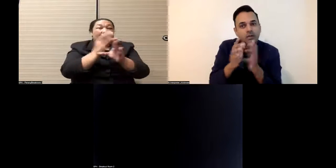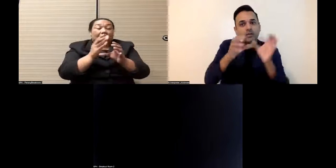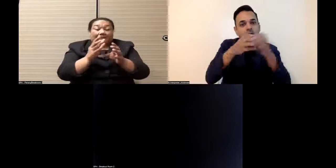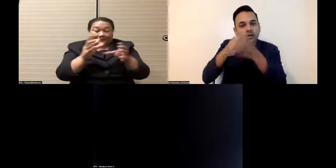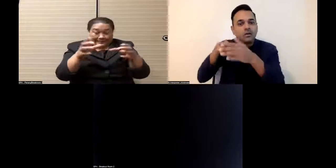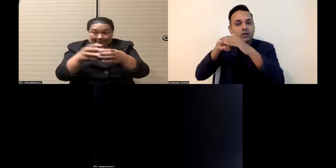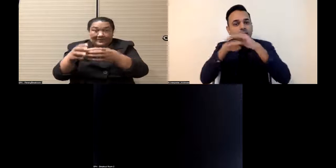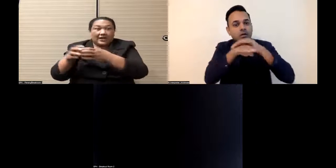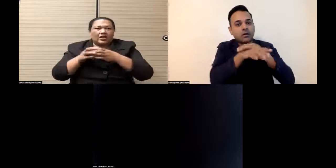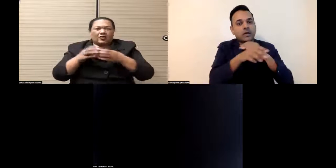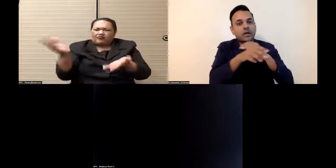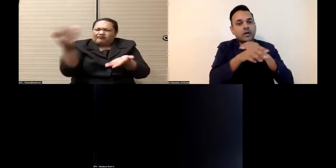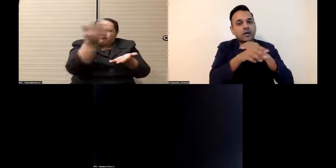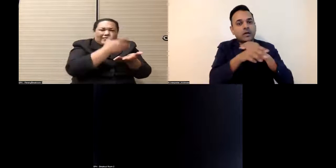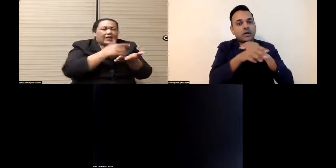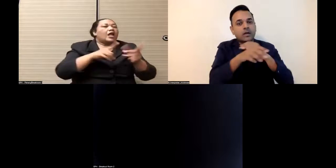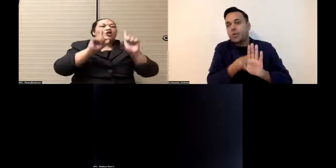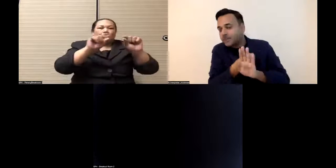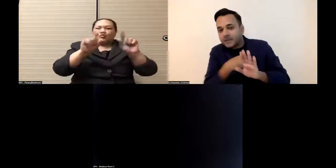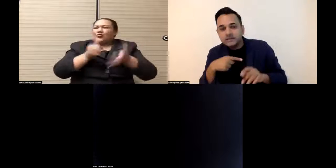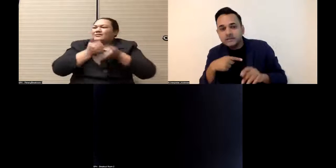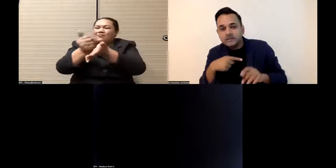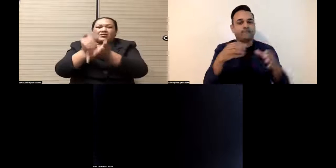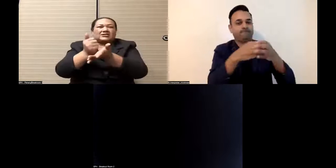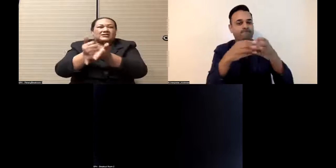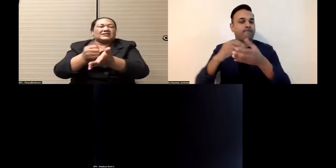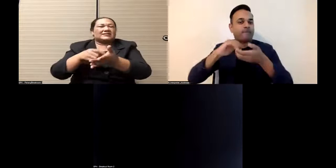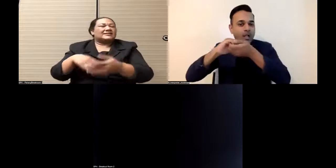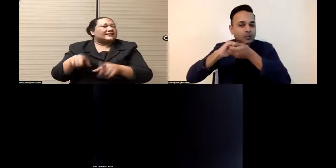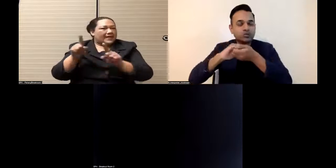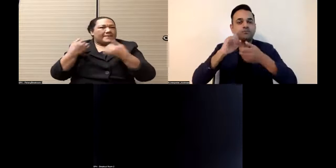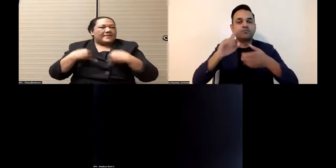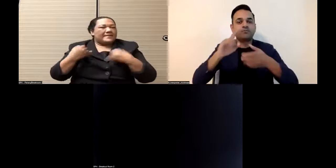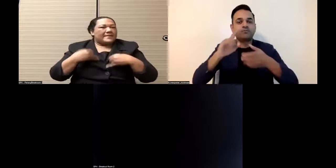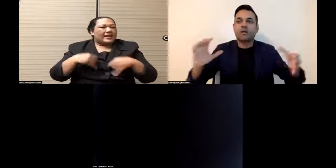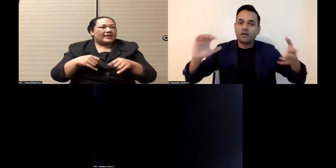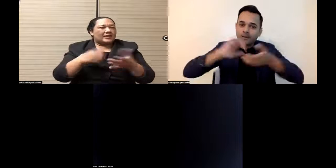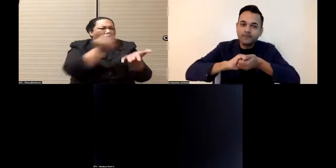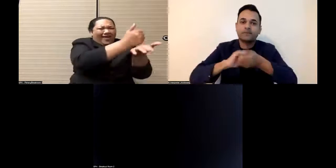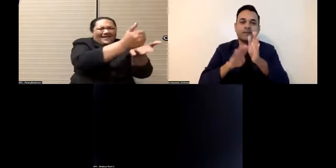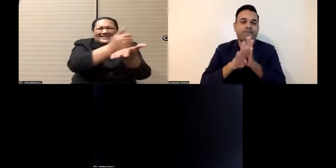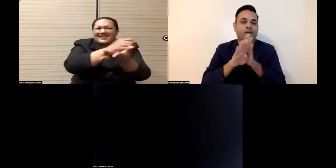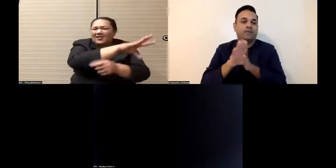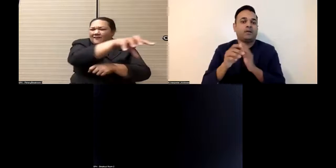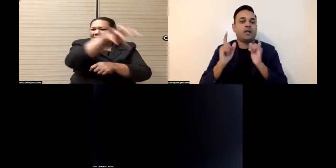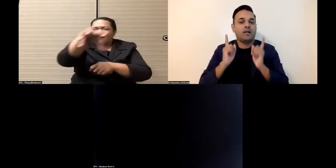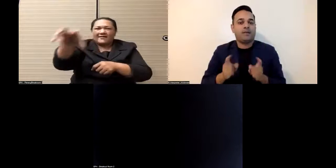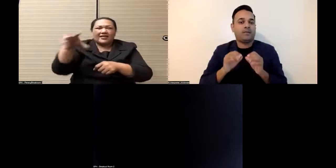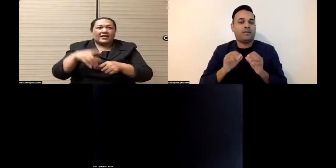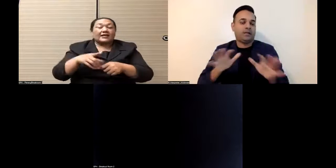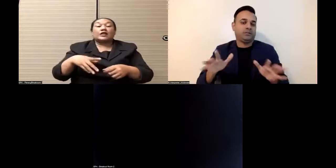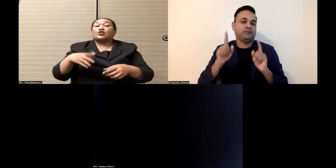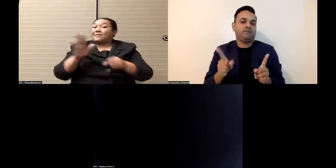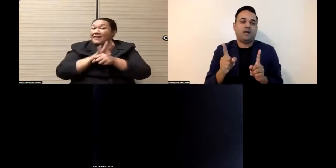reminded that need for inclusivity and inclusive education does not end as a particular age